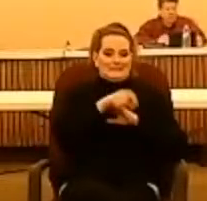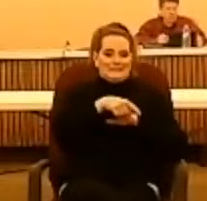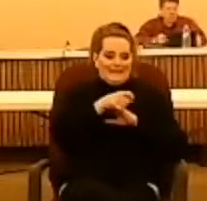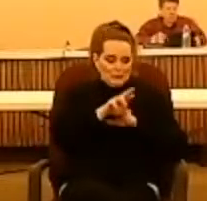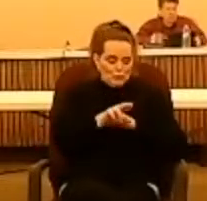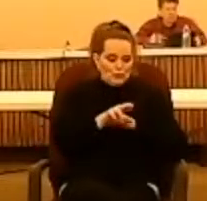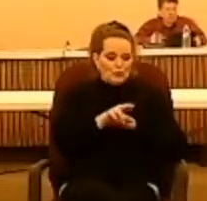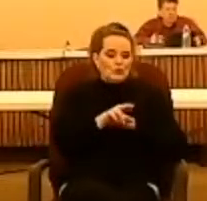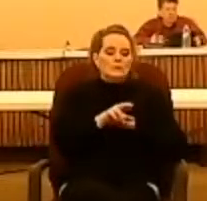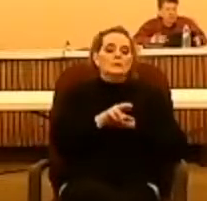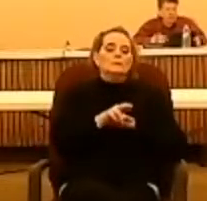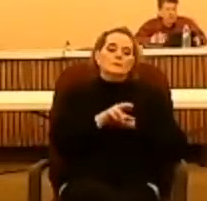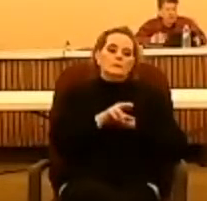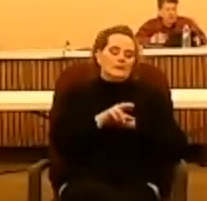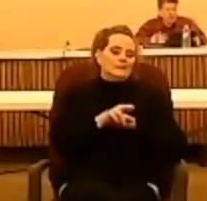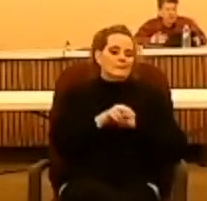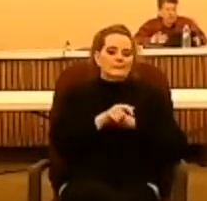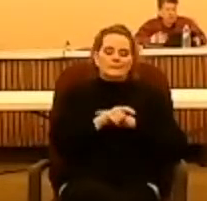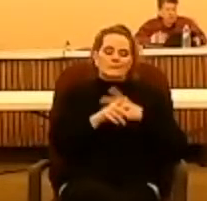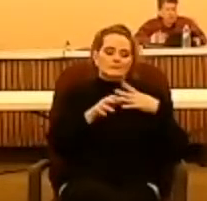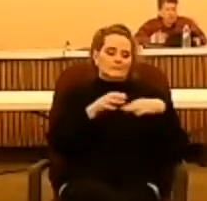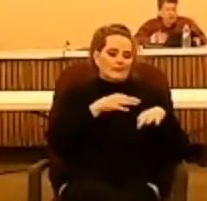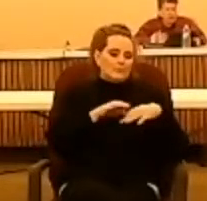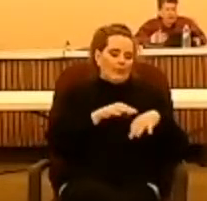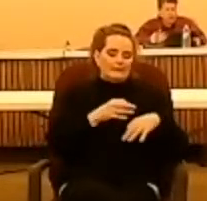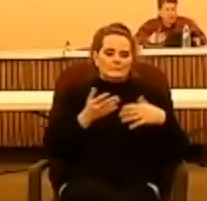basically it goes into the stuff about what